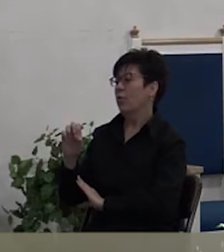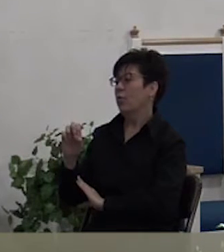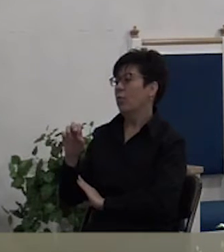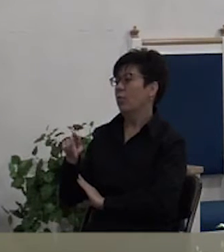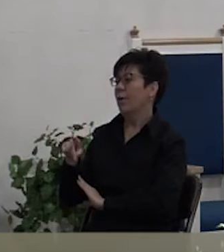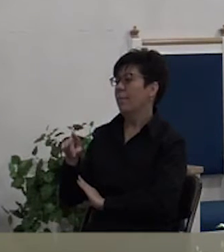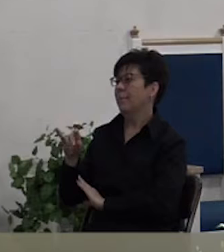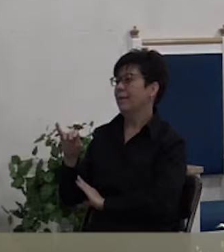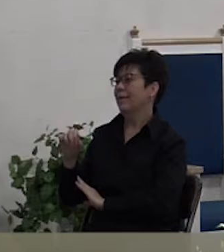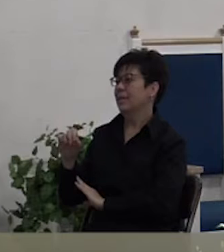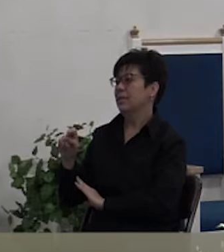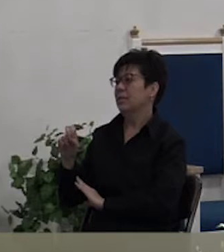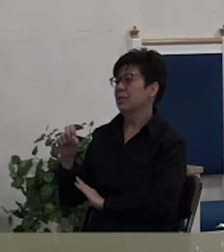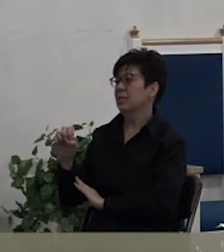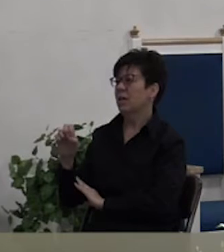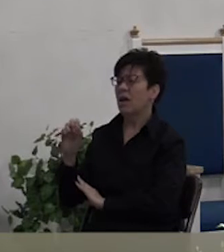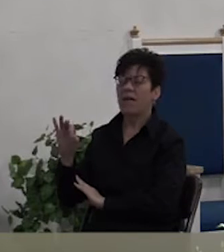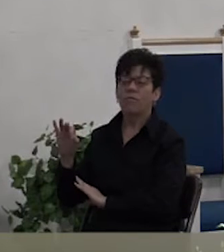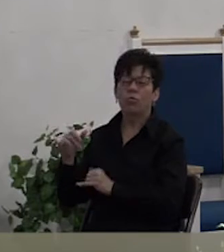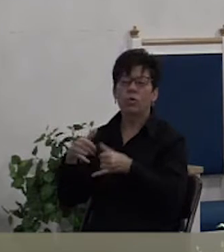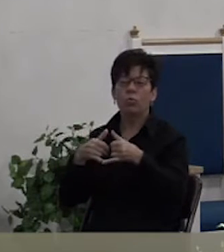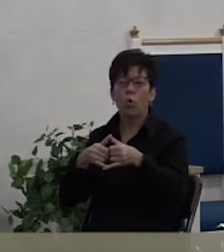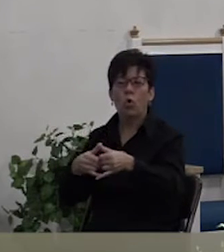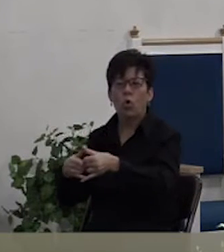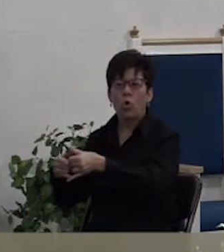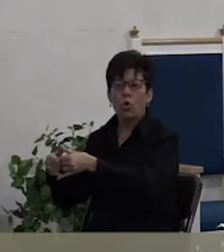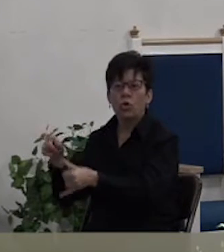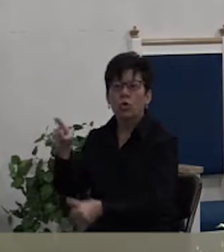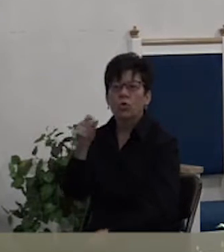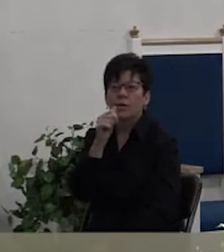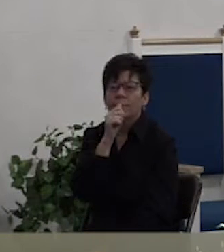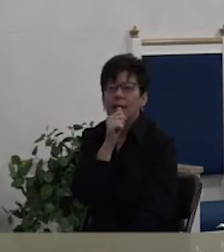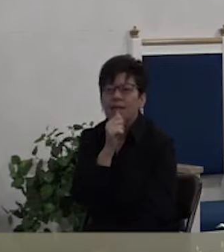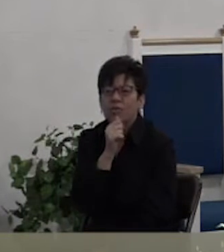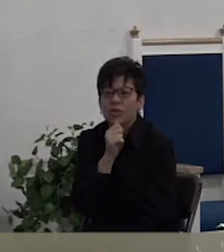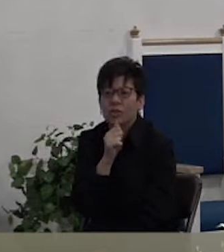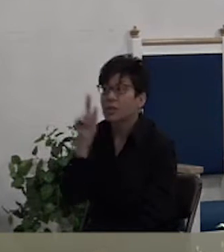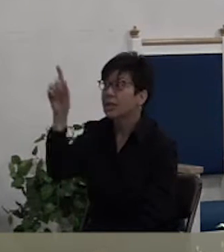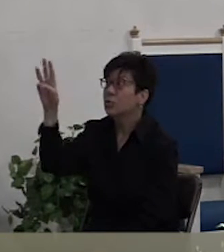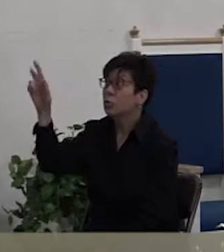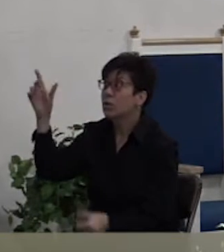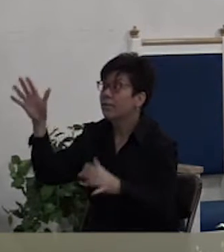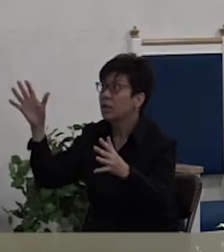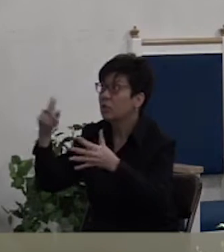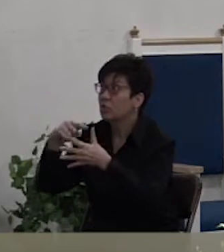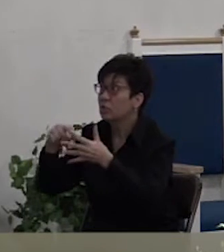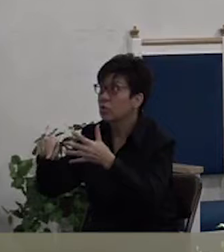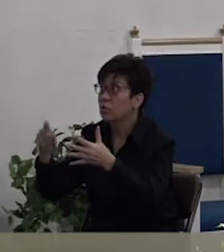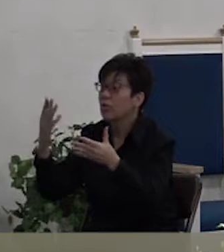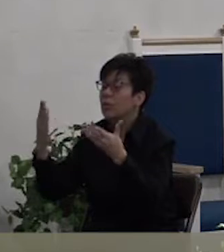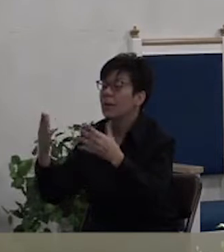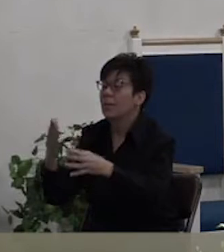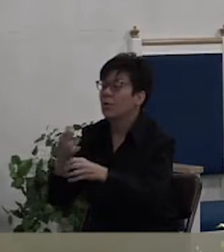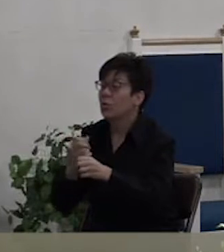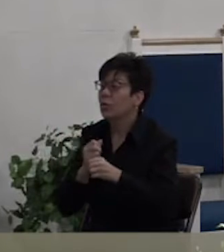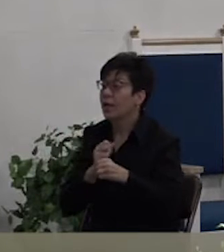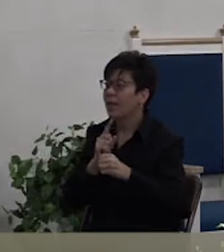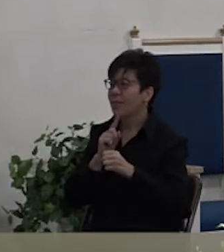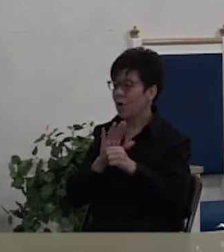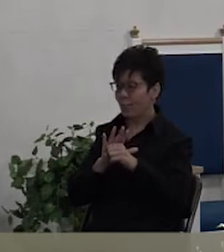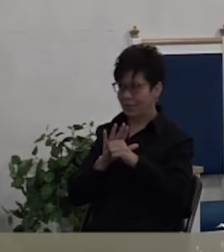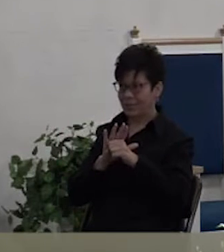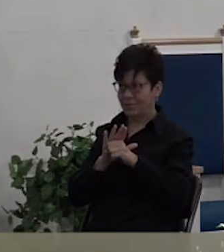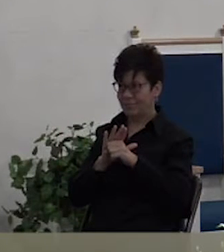reward. For you have need of patience, that after you have done the will of God, you might receive the